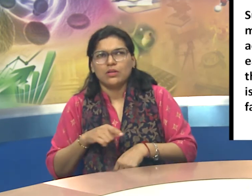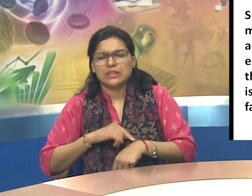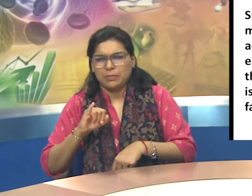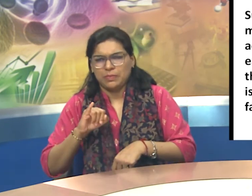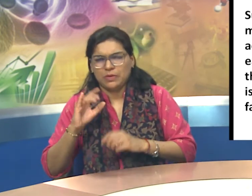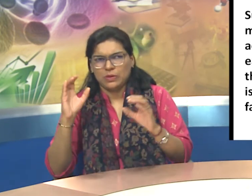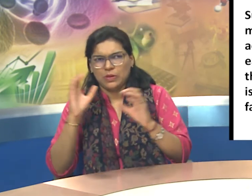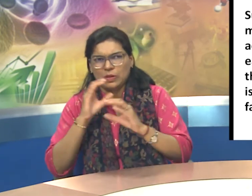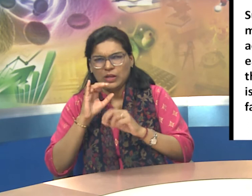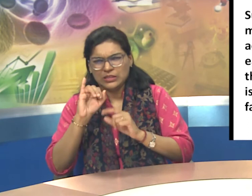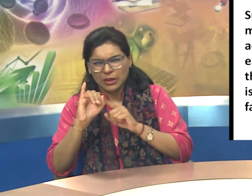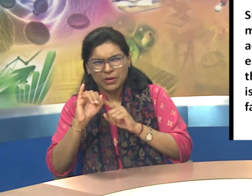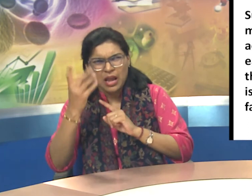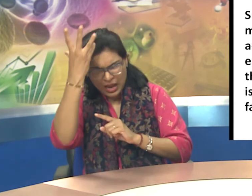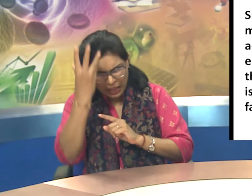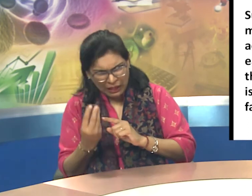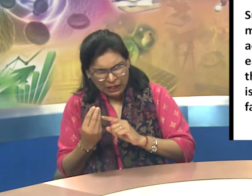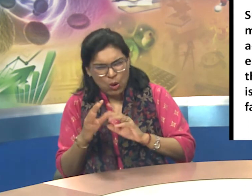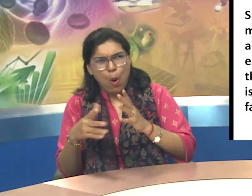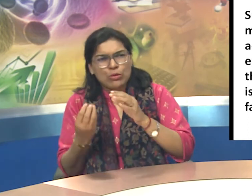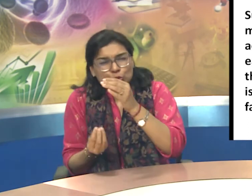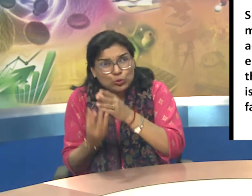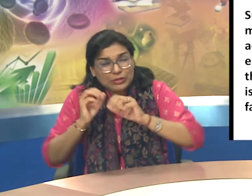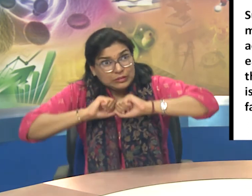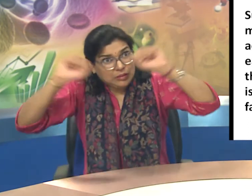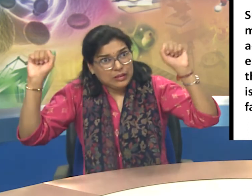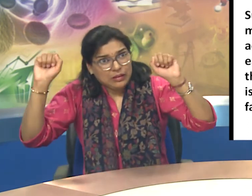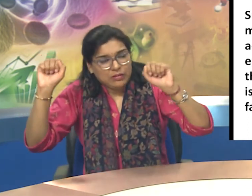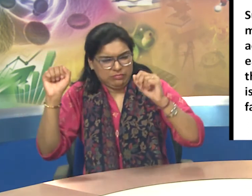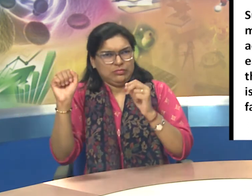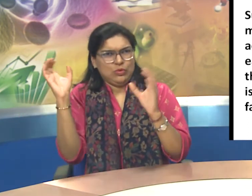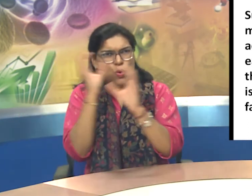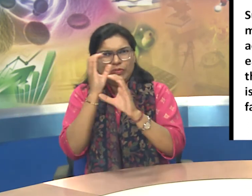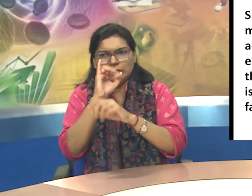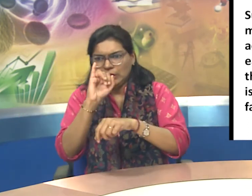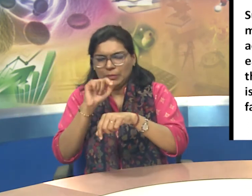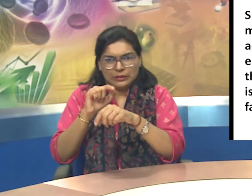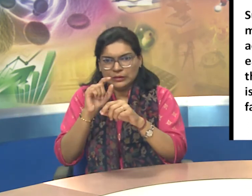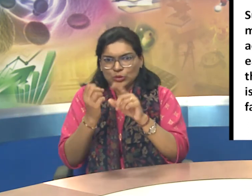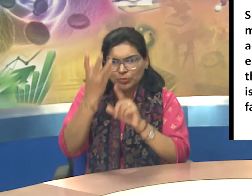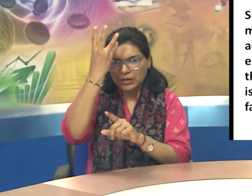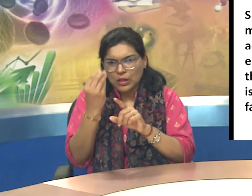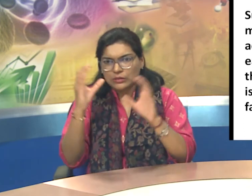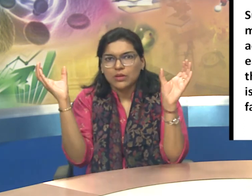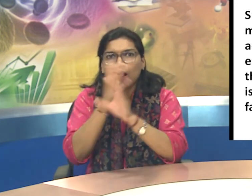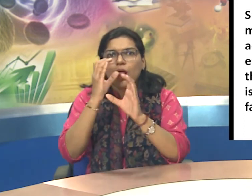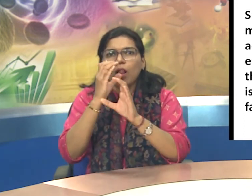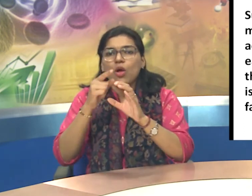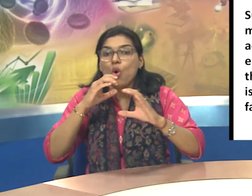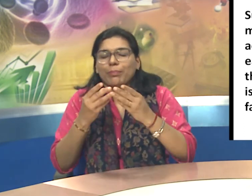accurate because of its filtration. At each level,